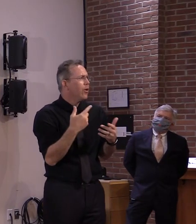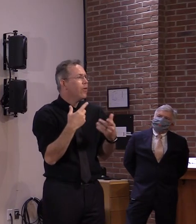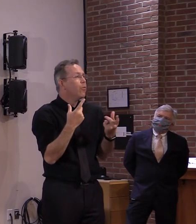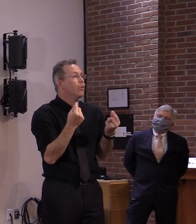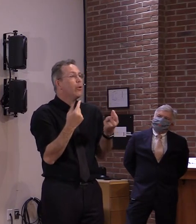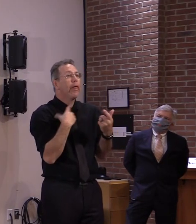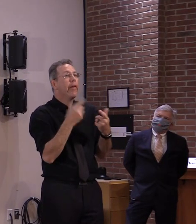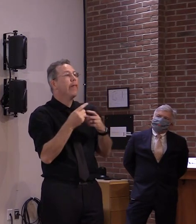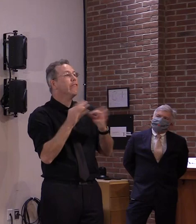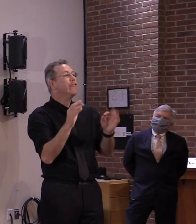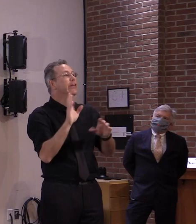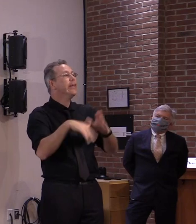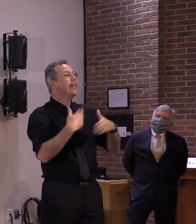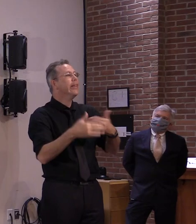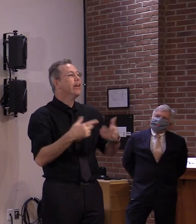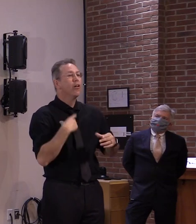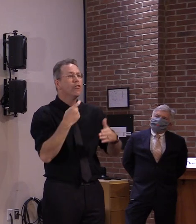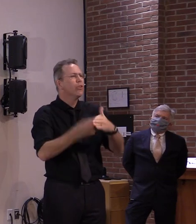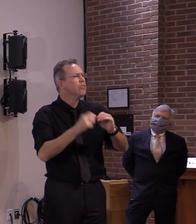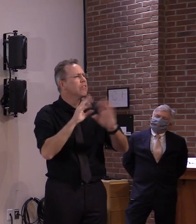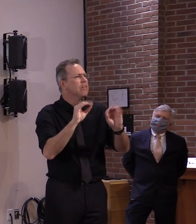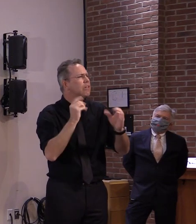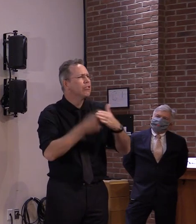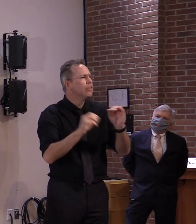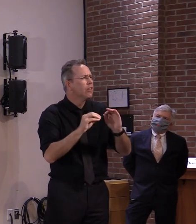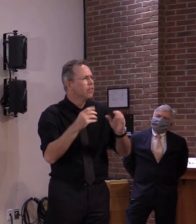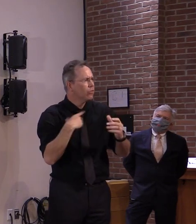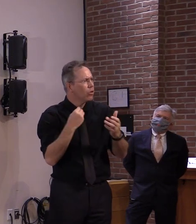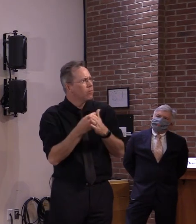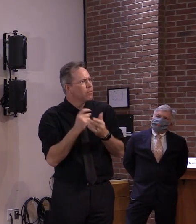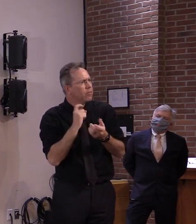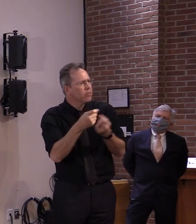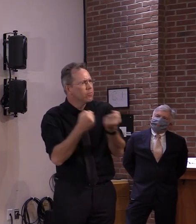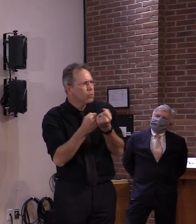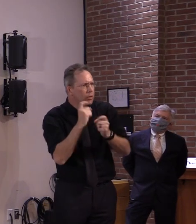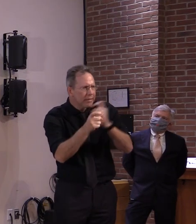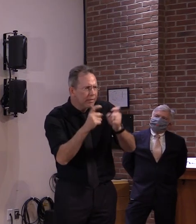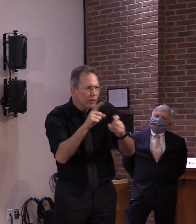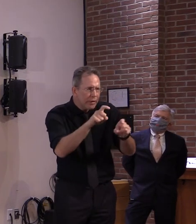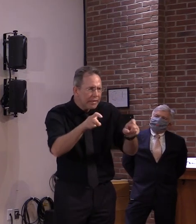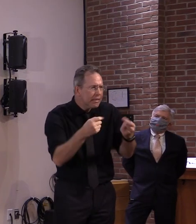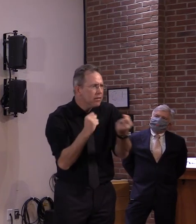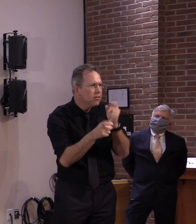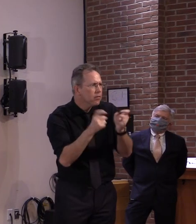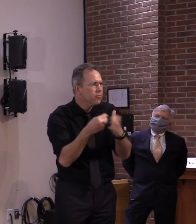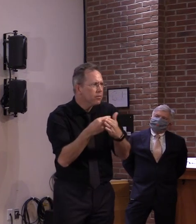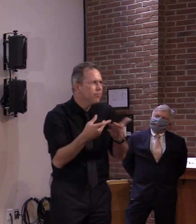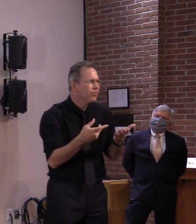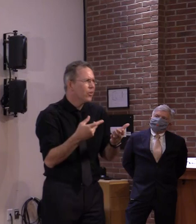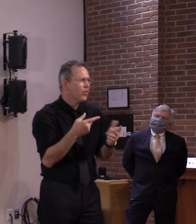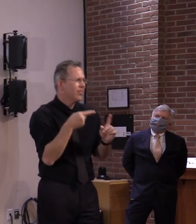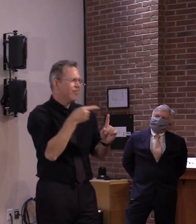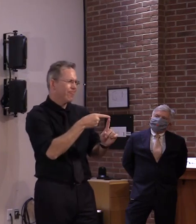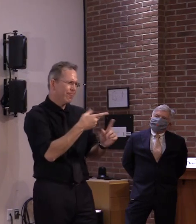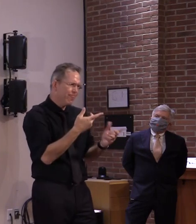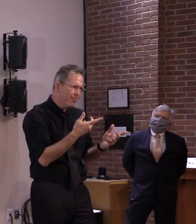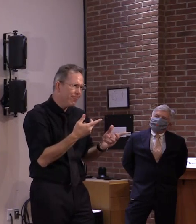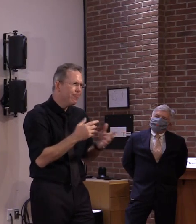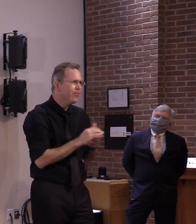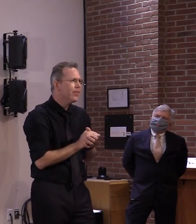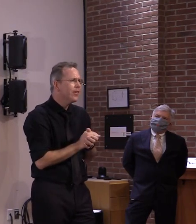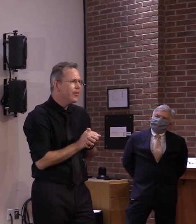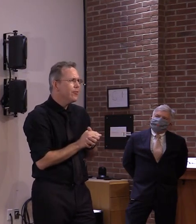to municipalities to support public safety services. This just happens to be a one-off where, because of the nature of the way things are paid